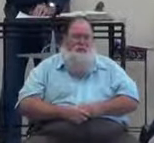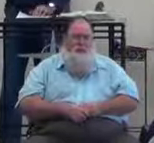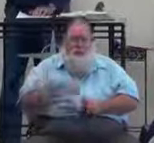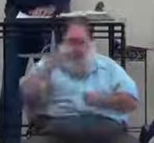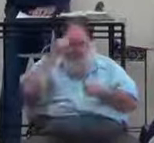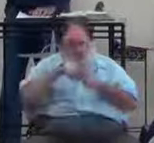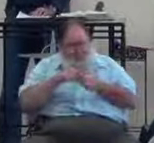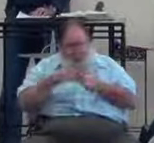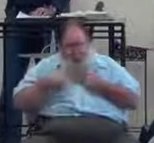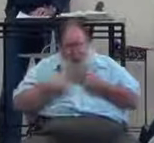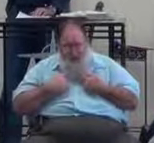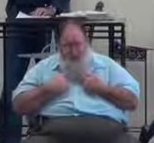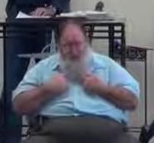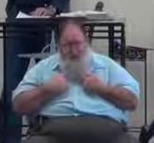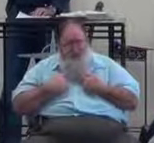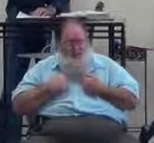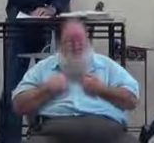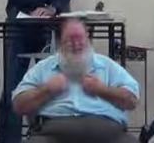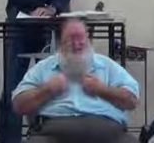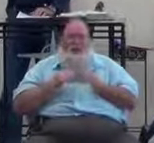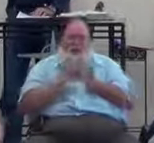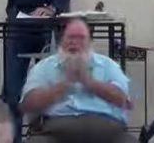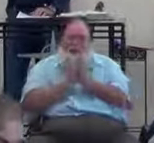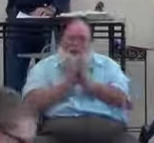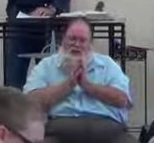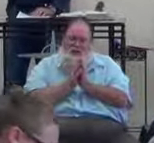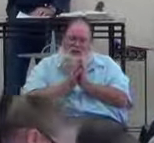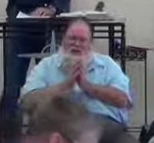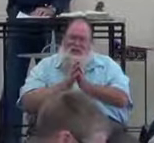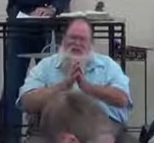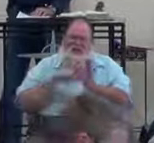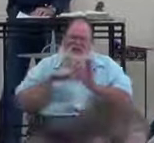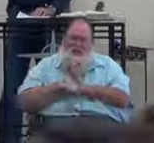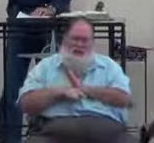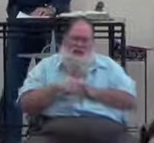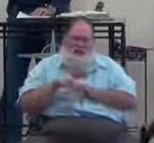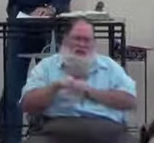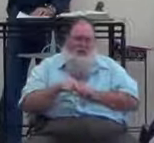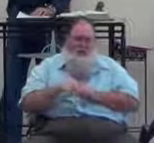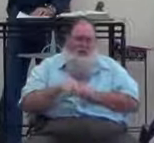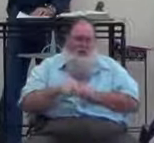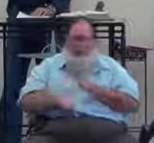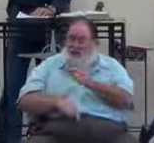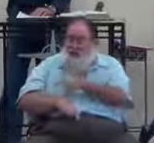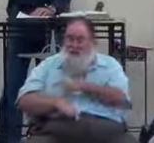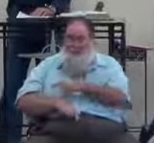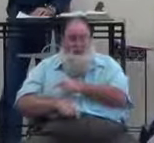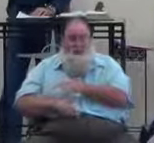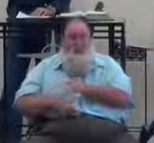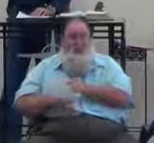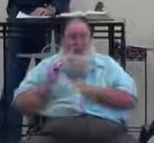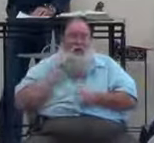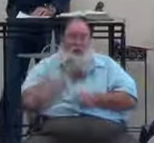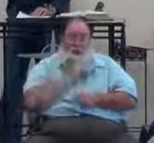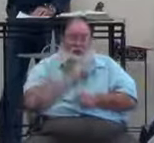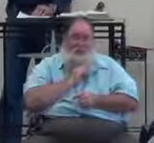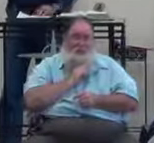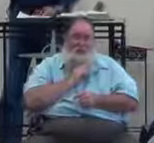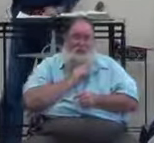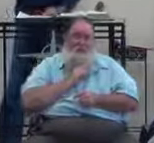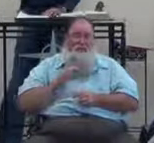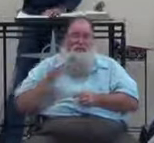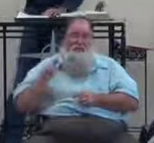Remember, they had a meeting and stoned Stephen to death, and Saul is a member of the Sanhedrin. And he supports it at this